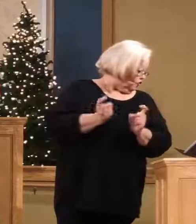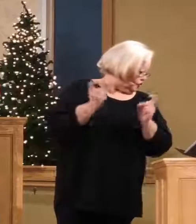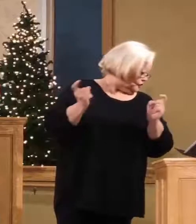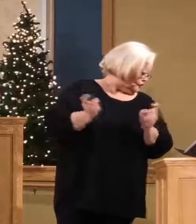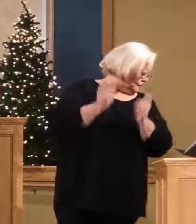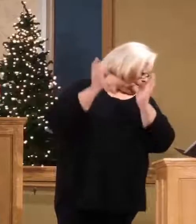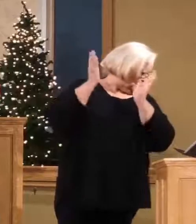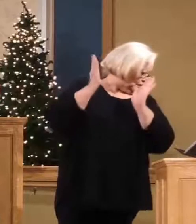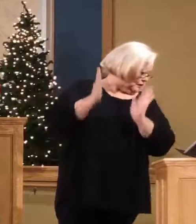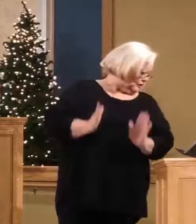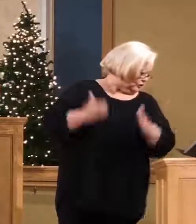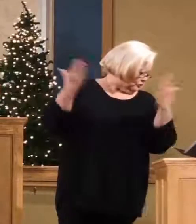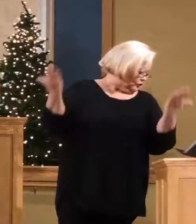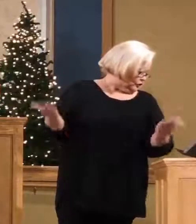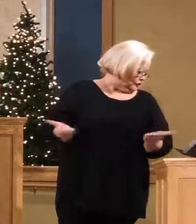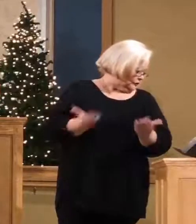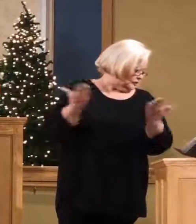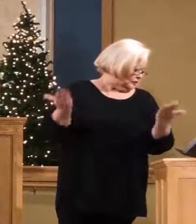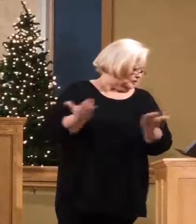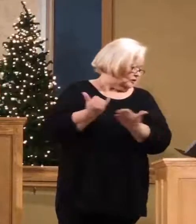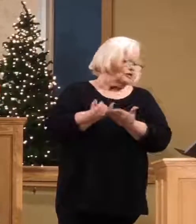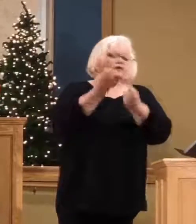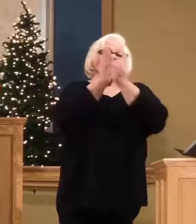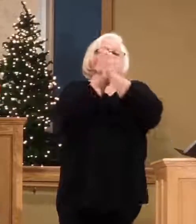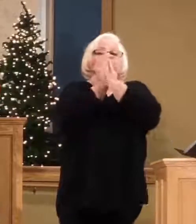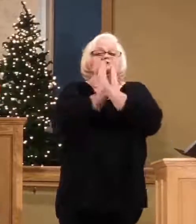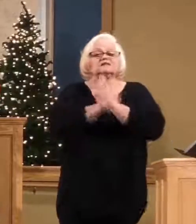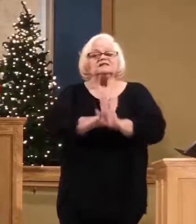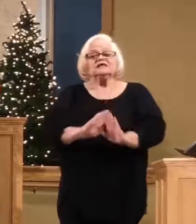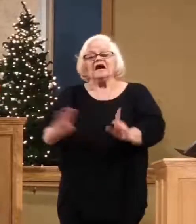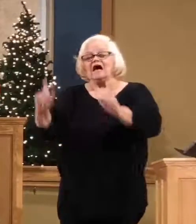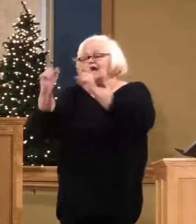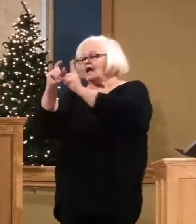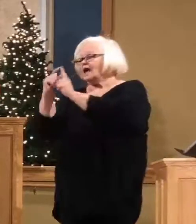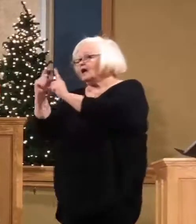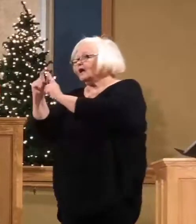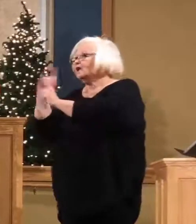the silent word is